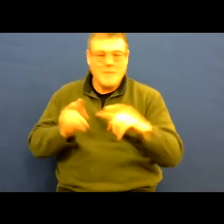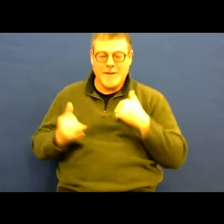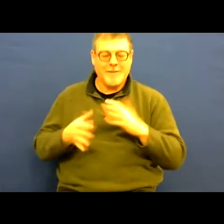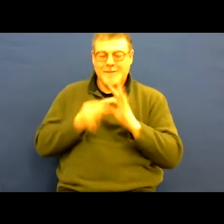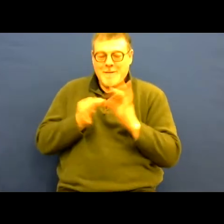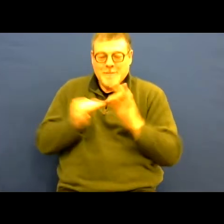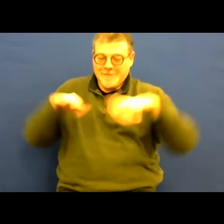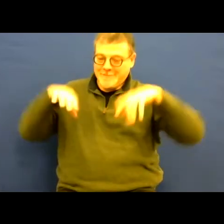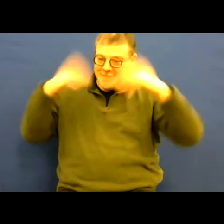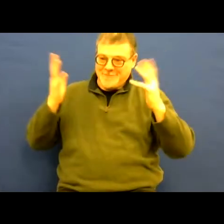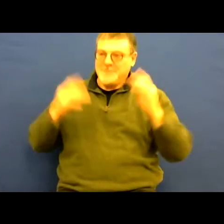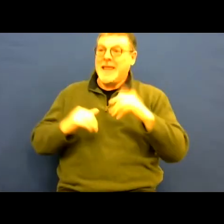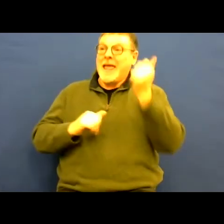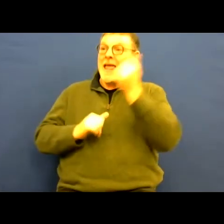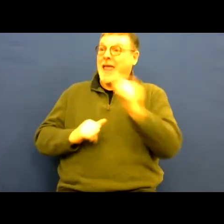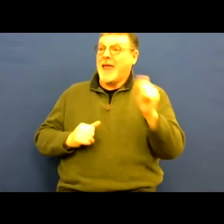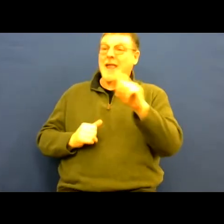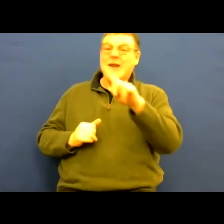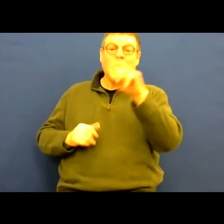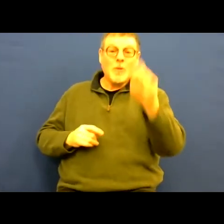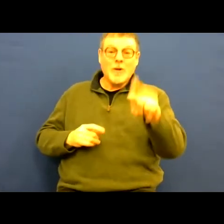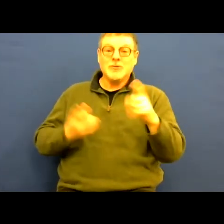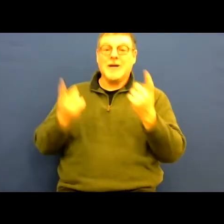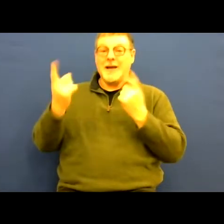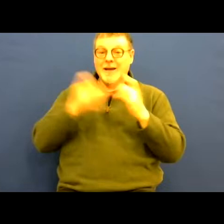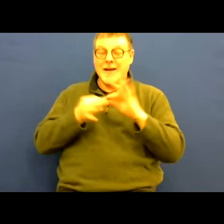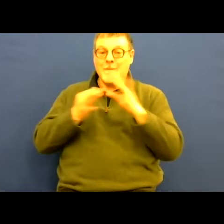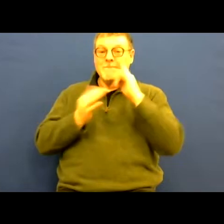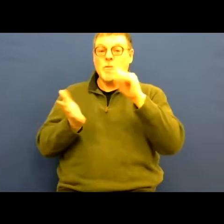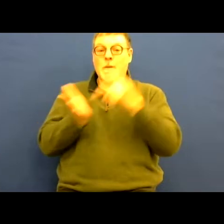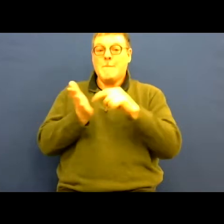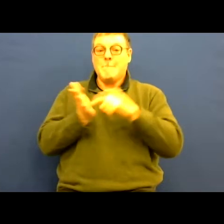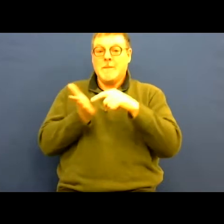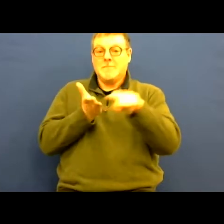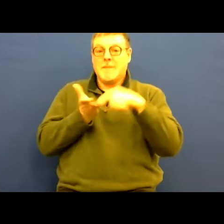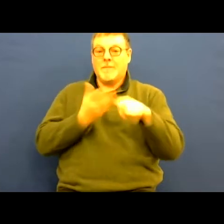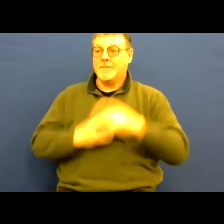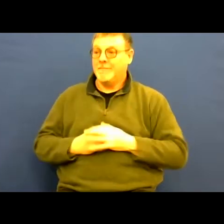Any questions or comments on the bills payable?